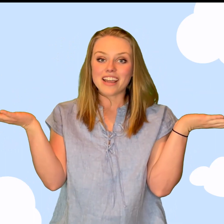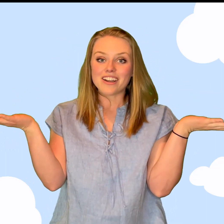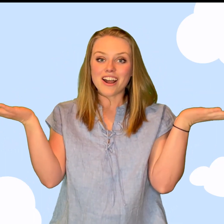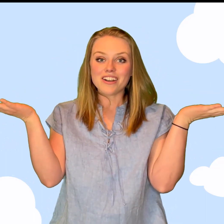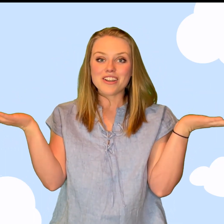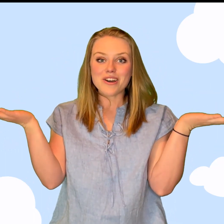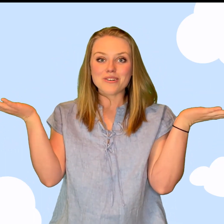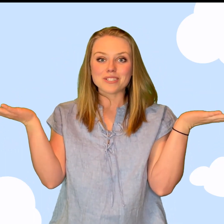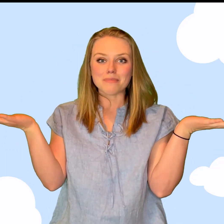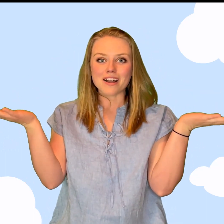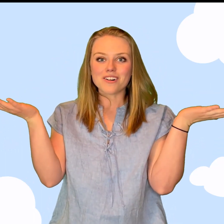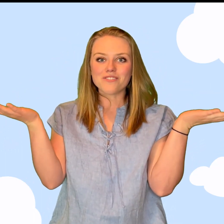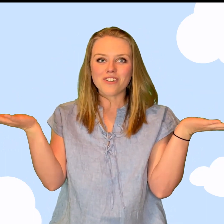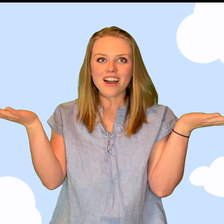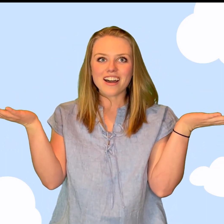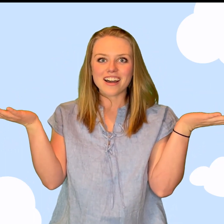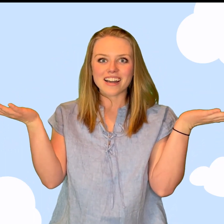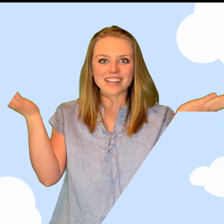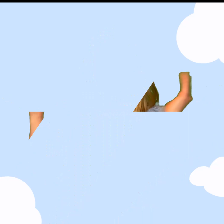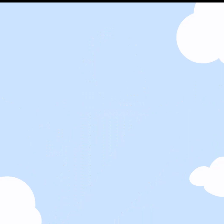are no speckled frogs.